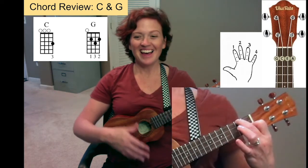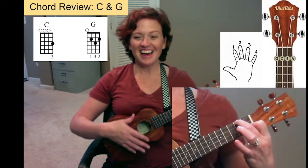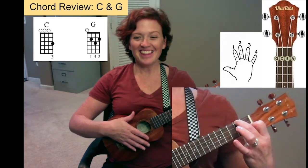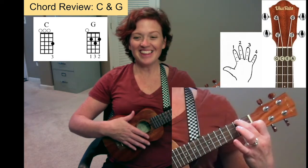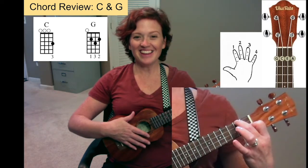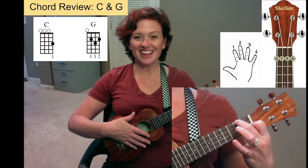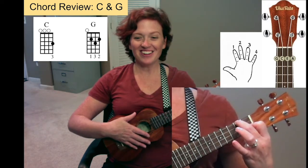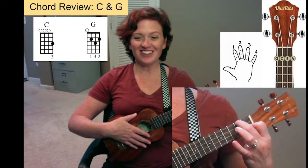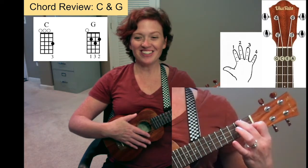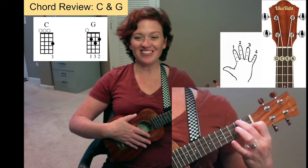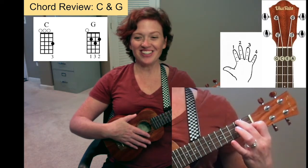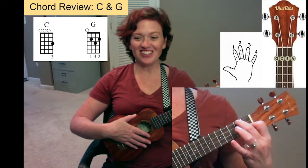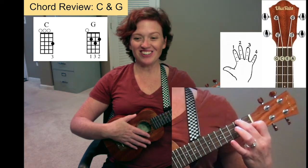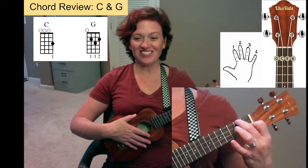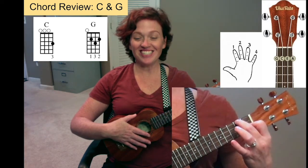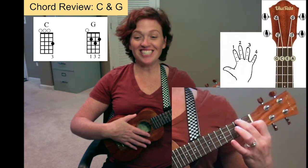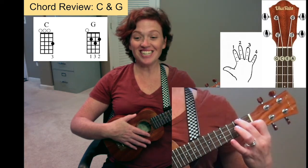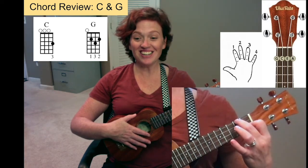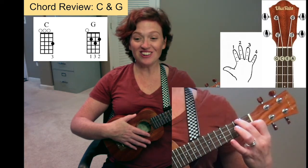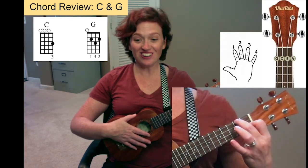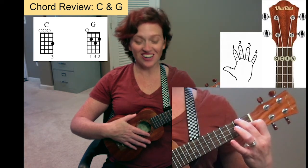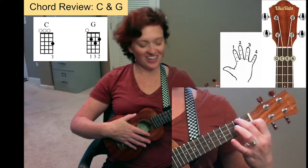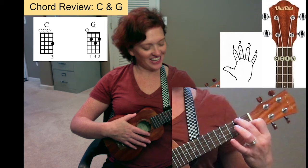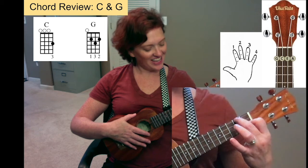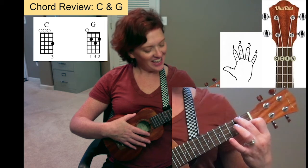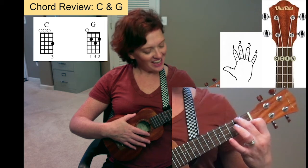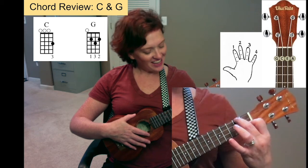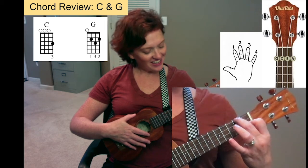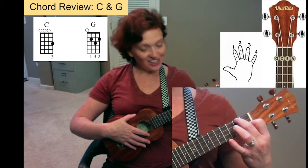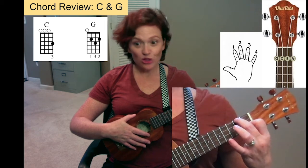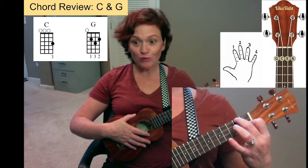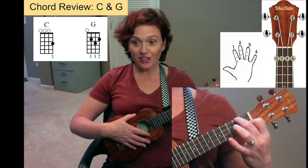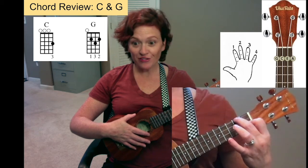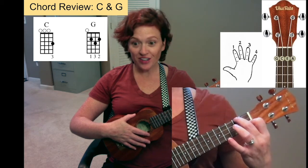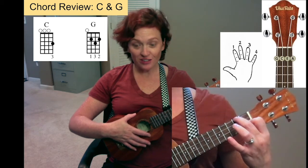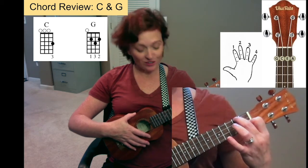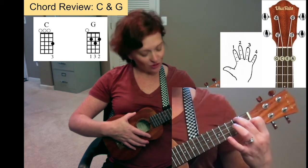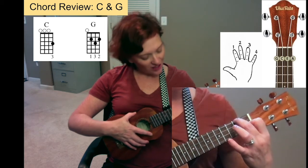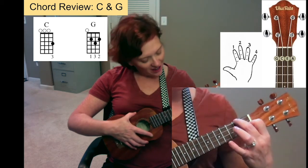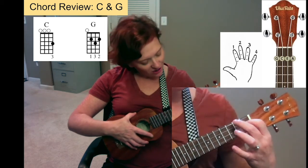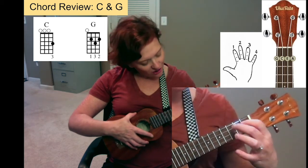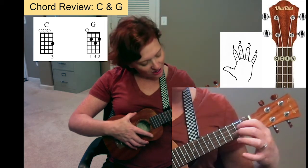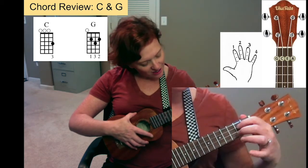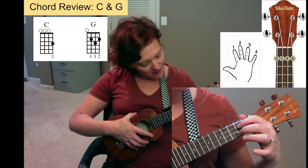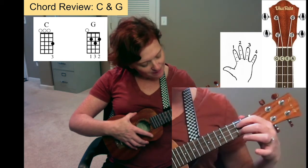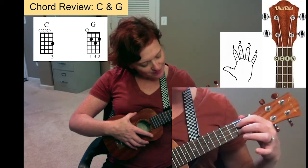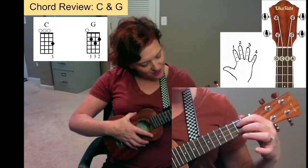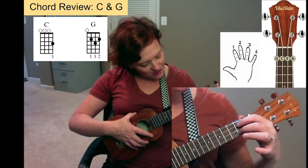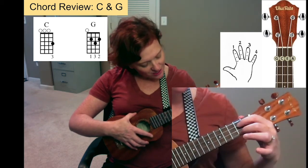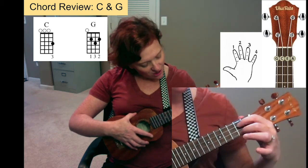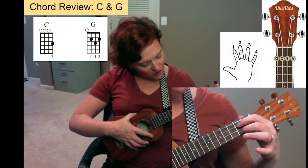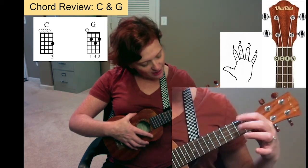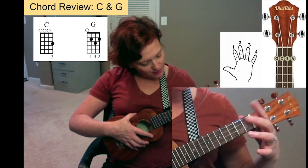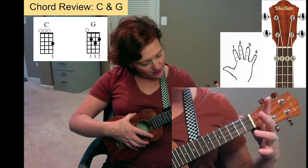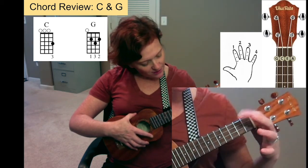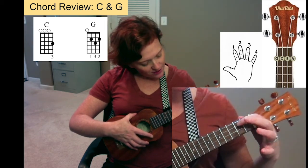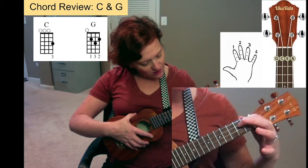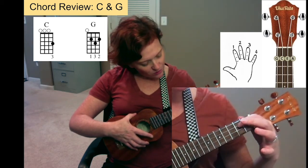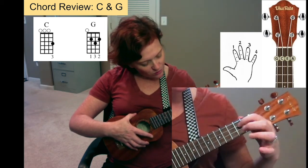And then the other chord that we learned was a G chord, and I need 3 fingers for that chord. So I place fingers 1